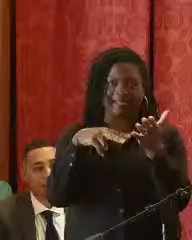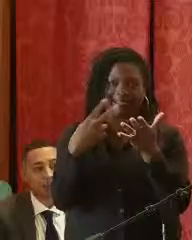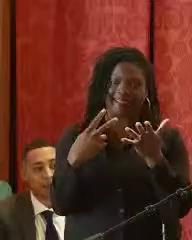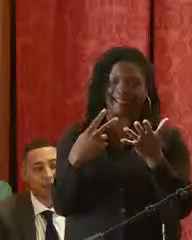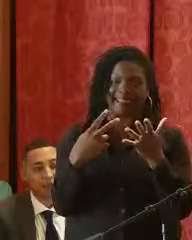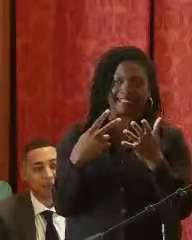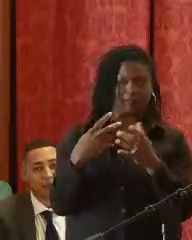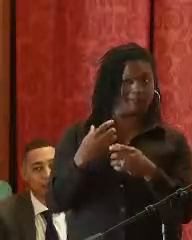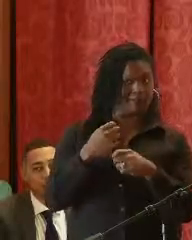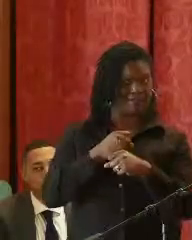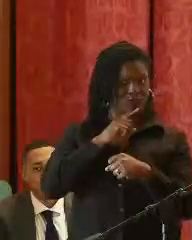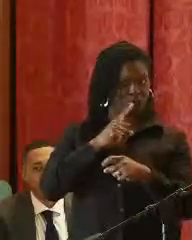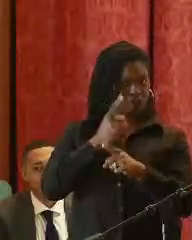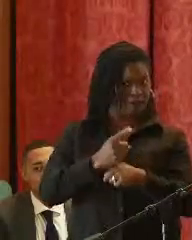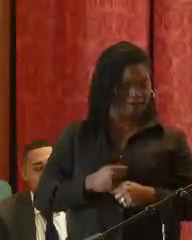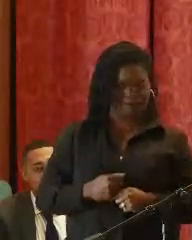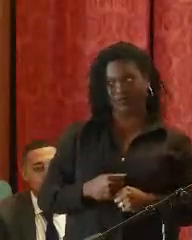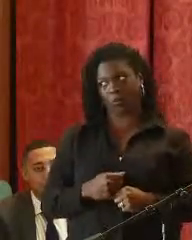about it.